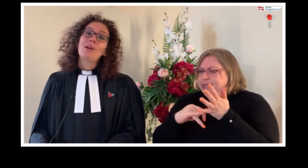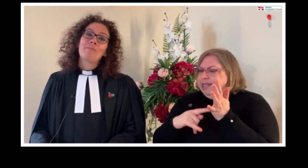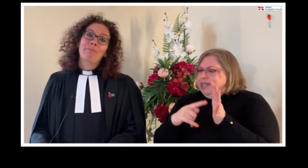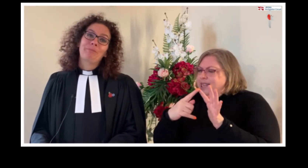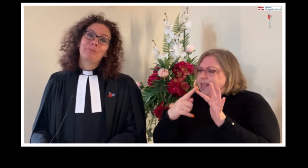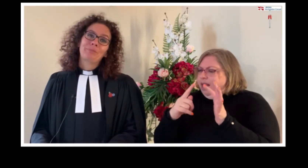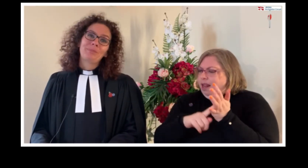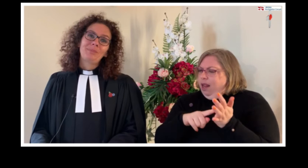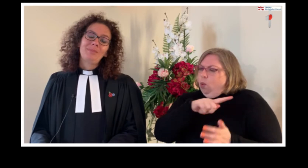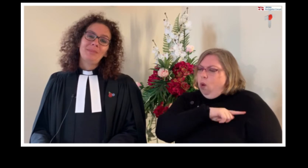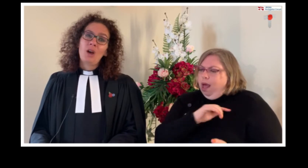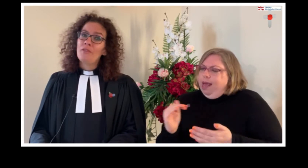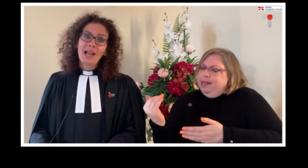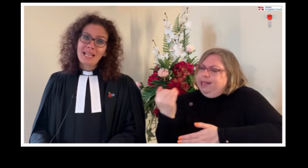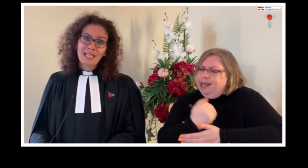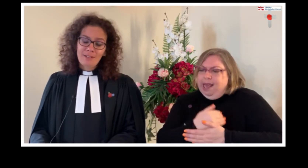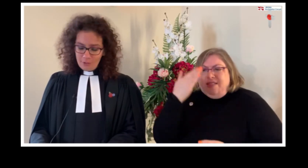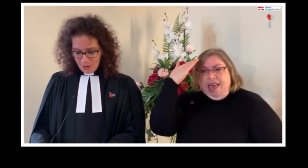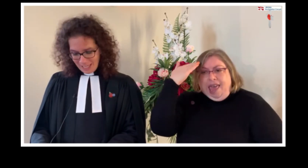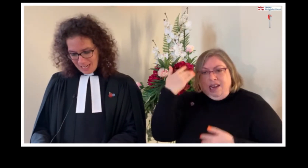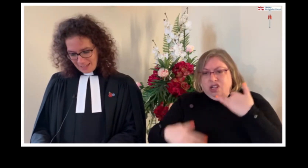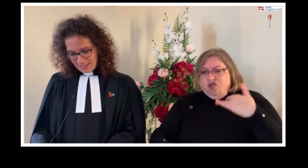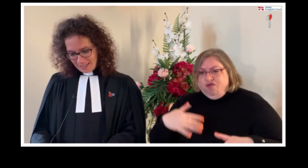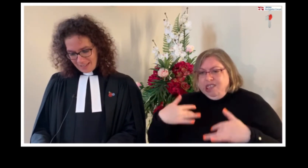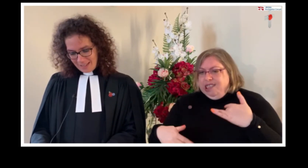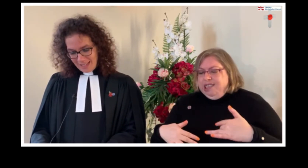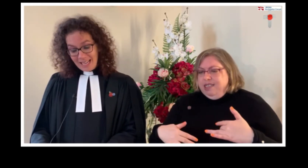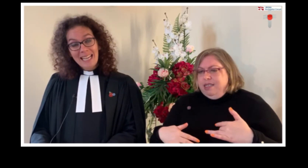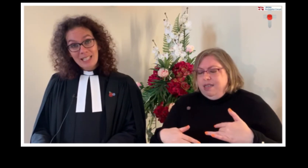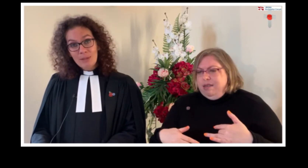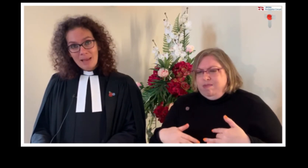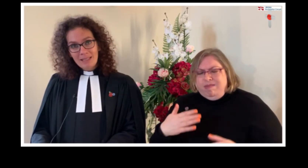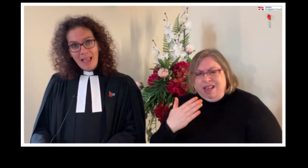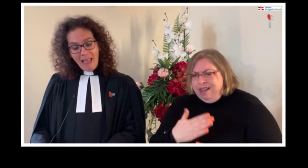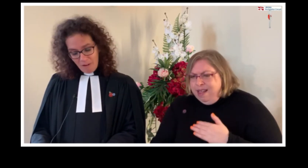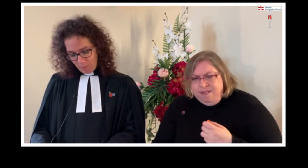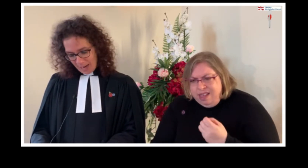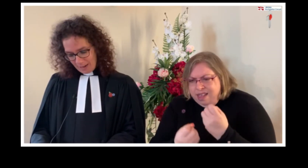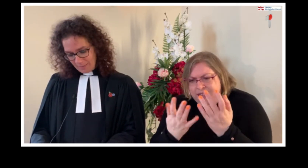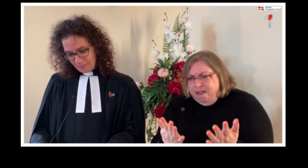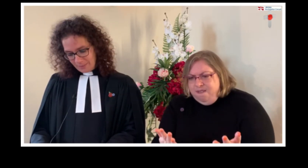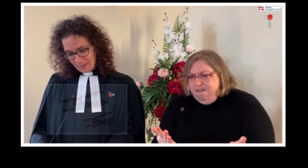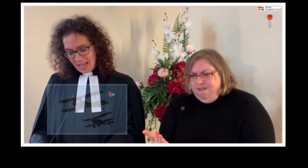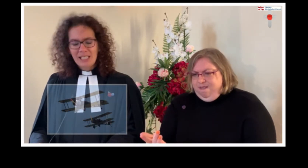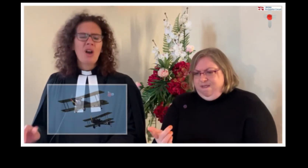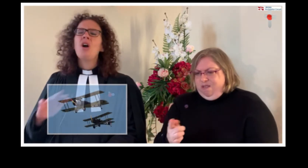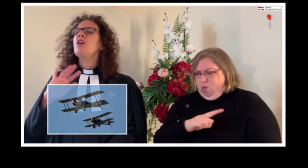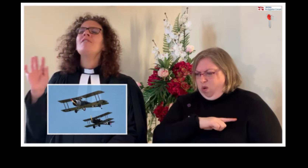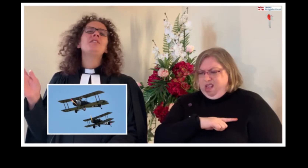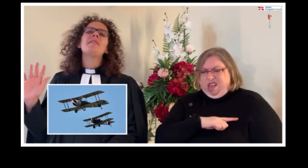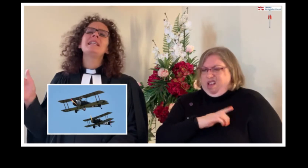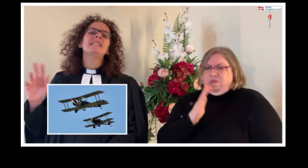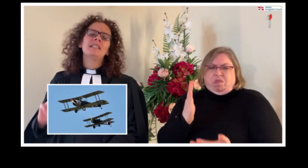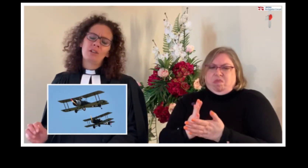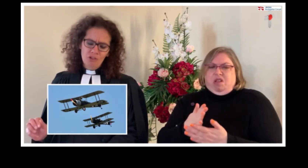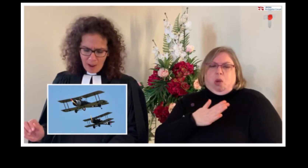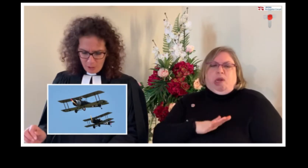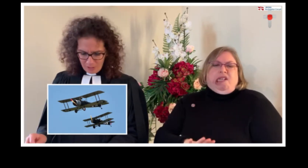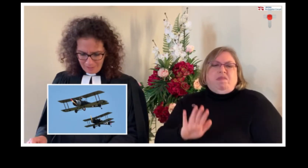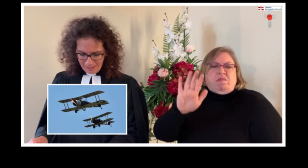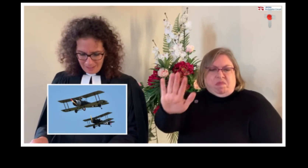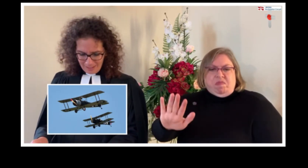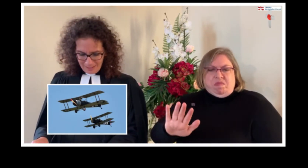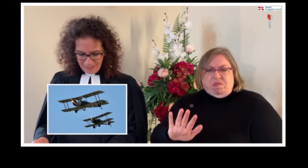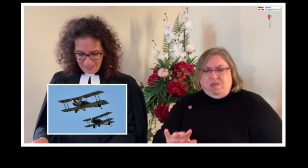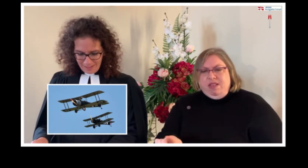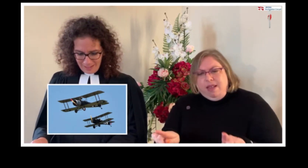In the summer of 1914, he dismissed the aeroplane as an overrated